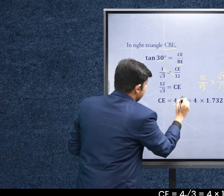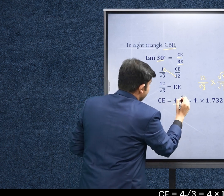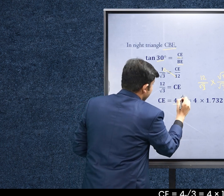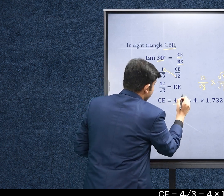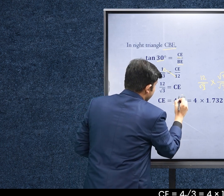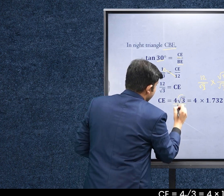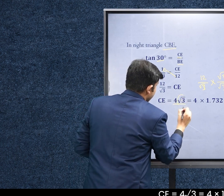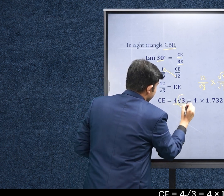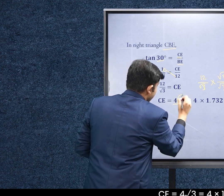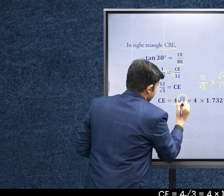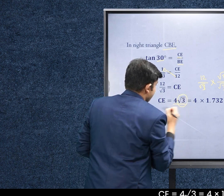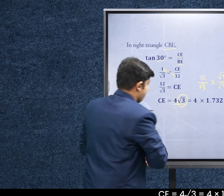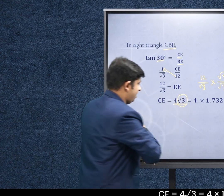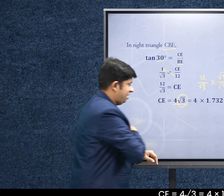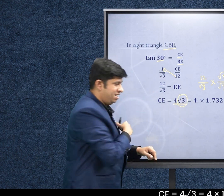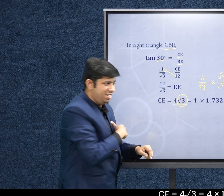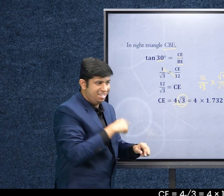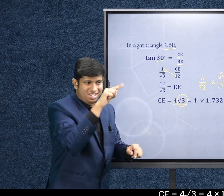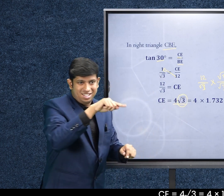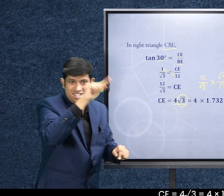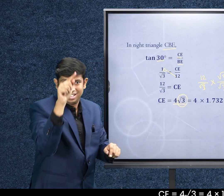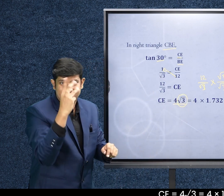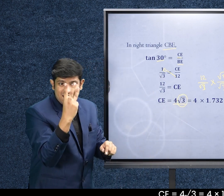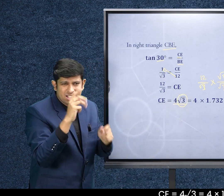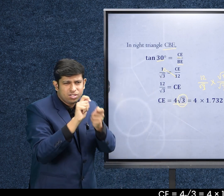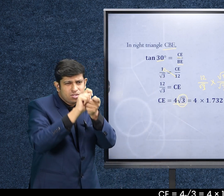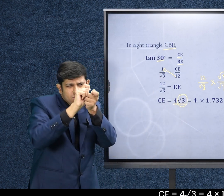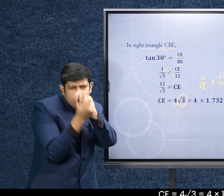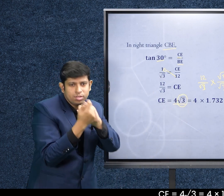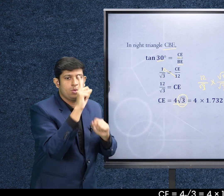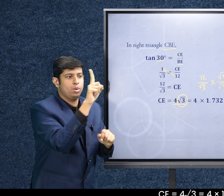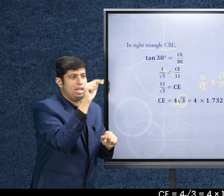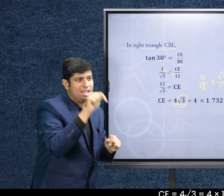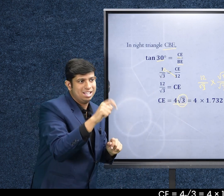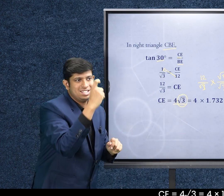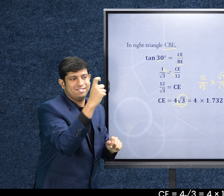is equal to 4 into 1.732.